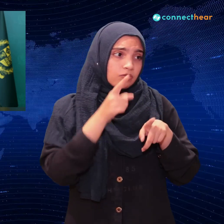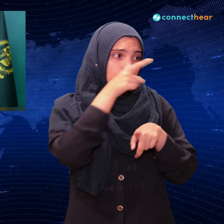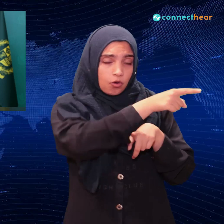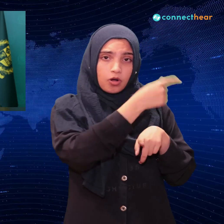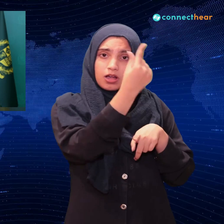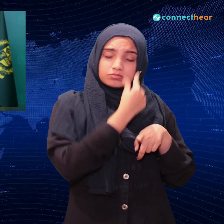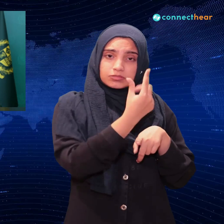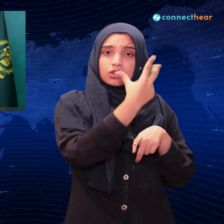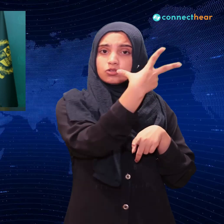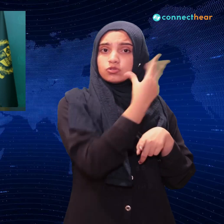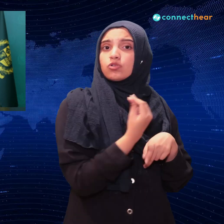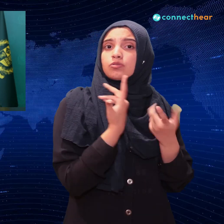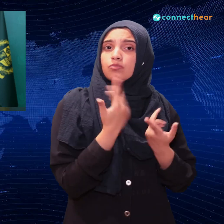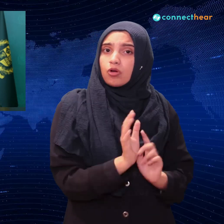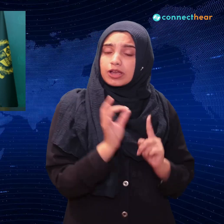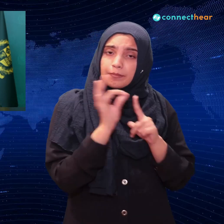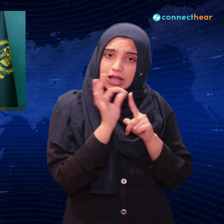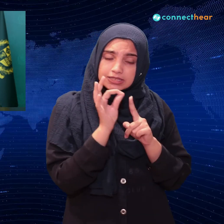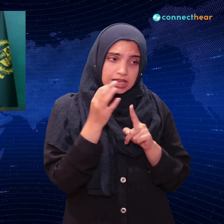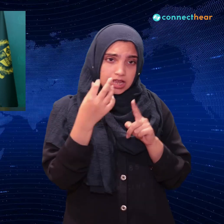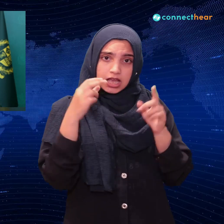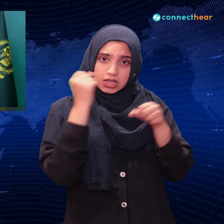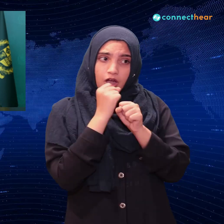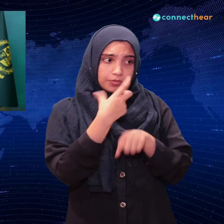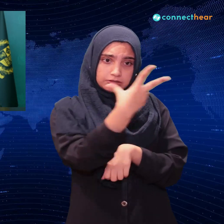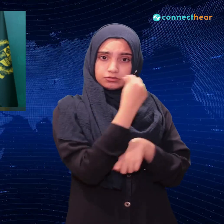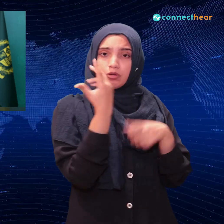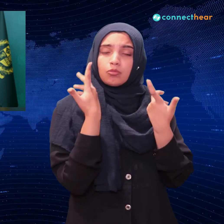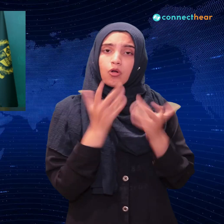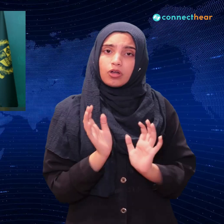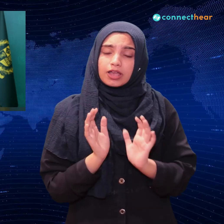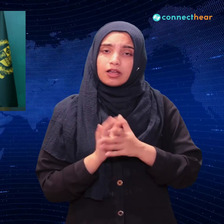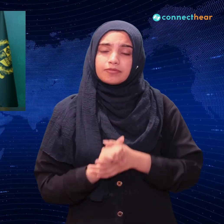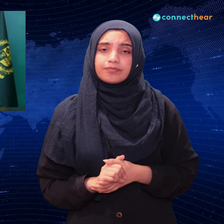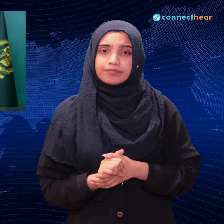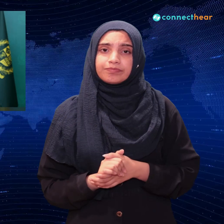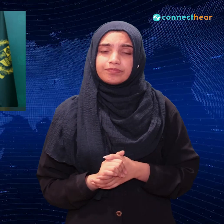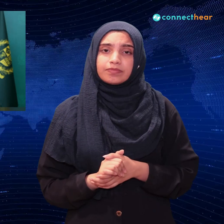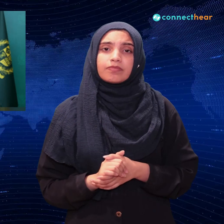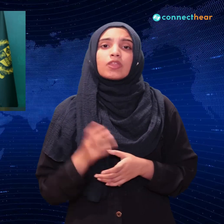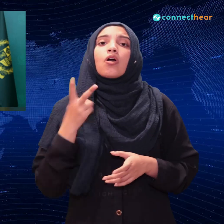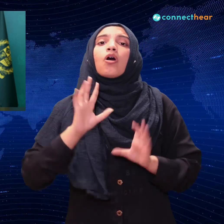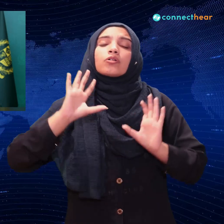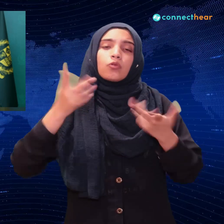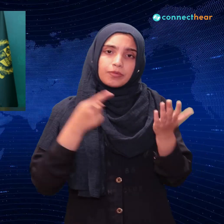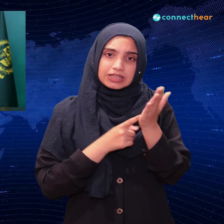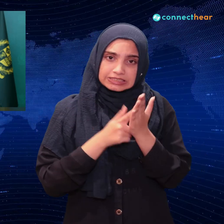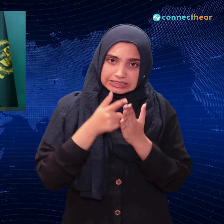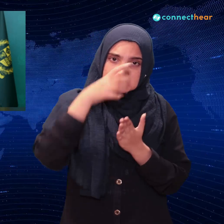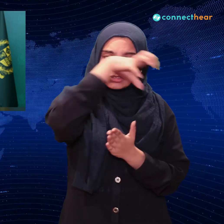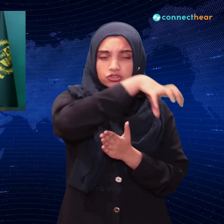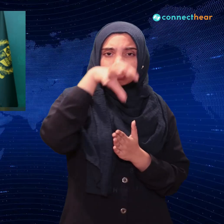government. When our army went in the tribal areas for the first time in our